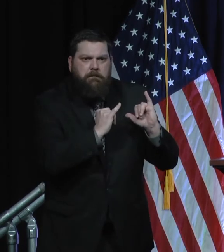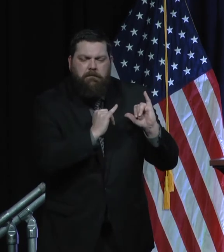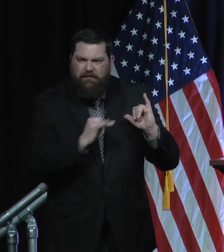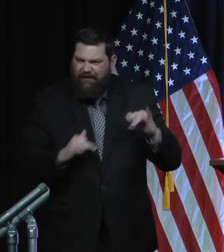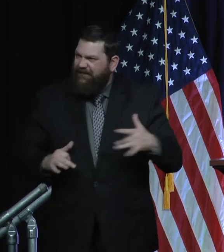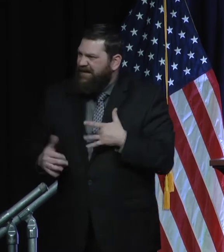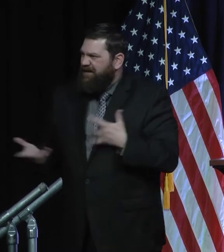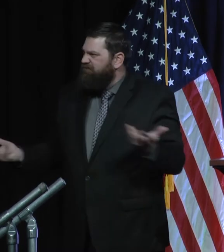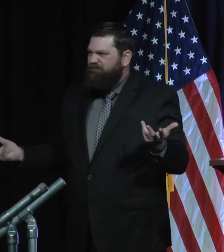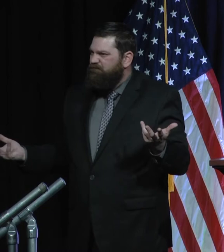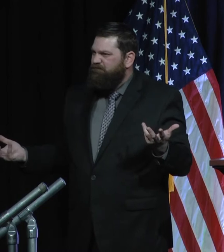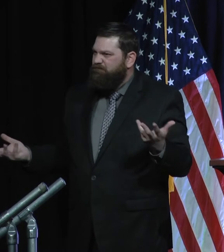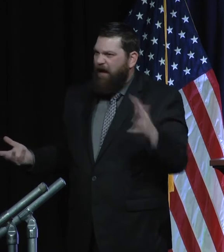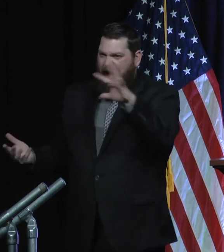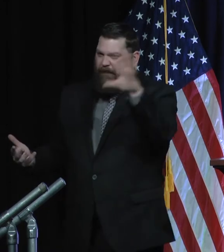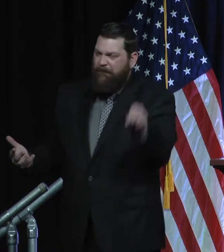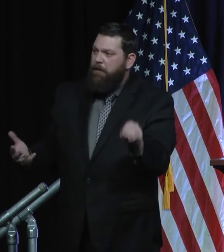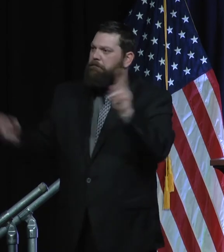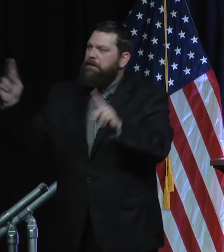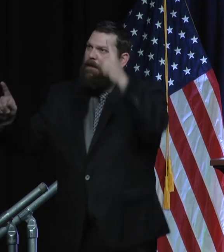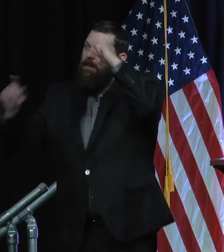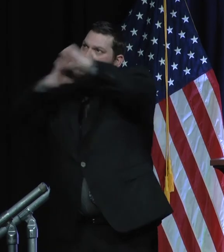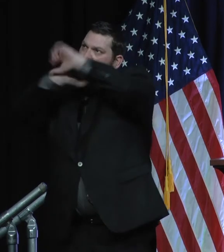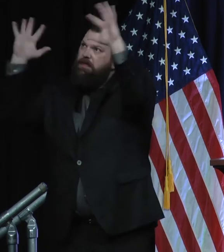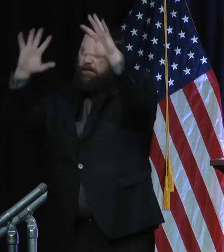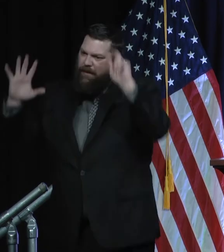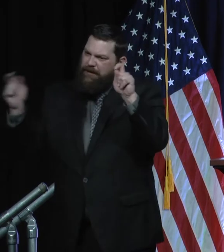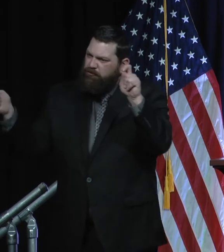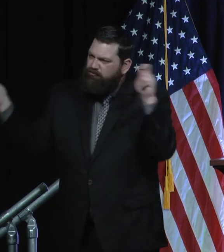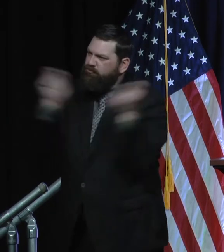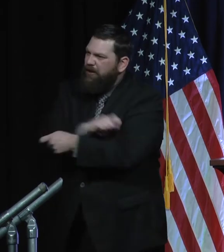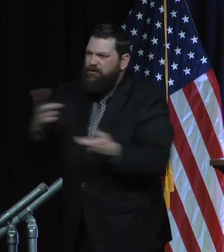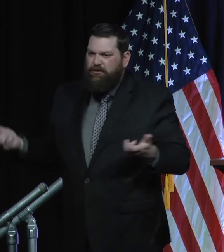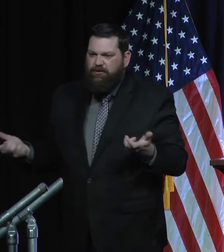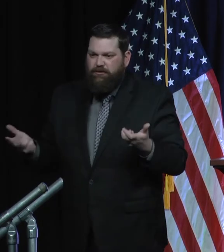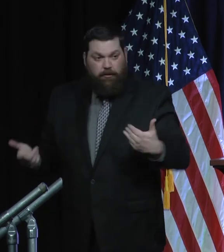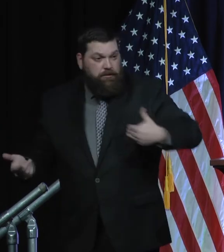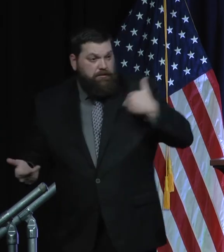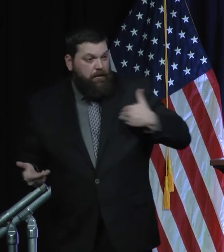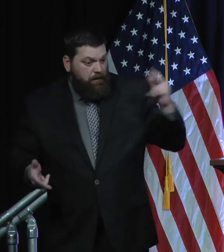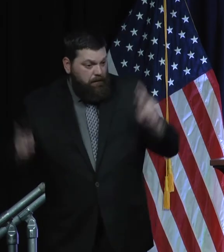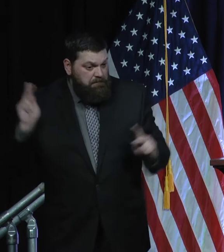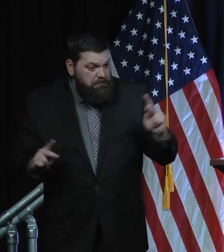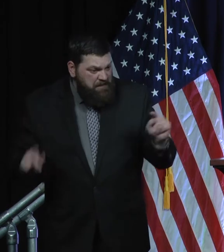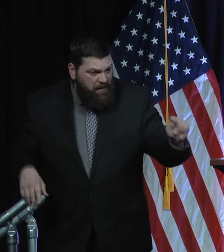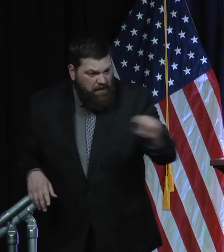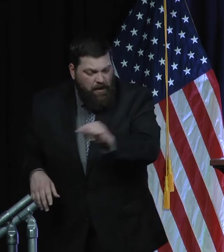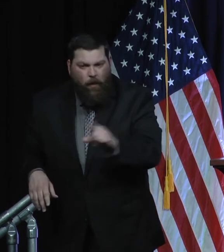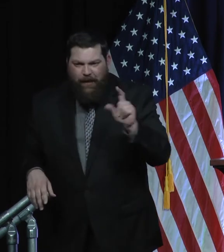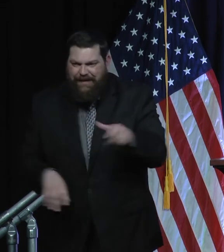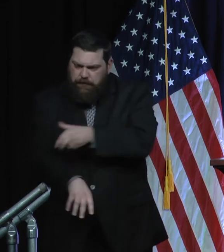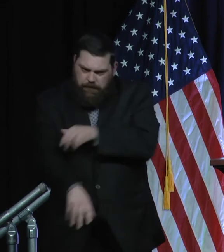That we need to change the image of Africa. That we need to empower our young people to be at the forefront of